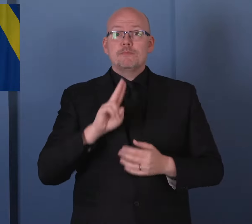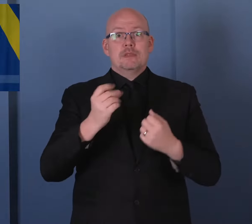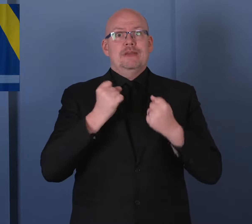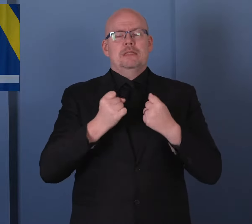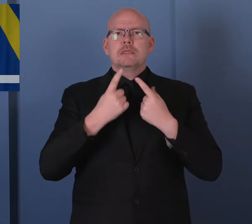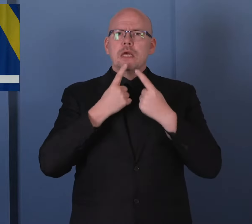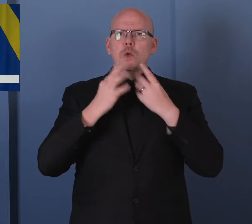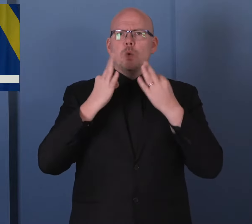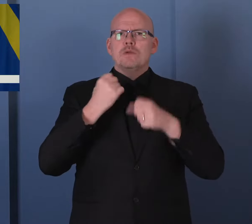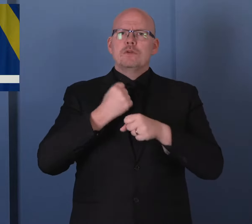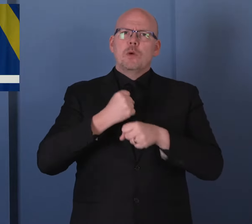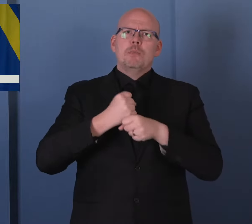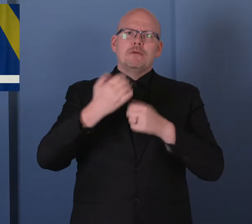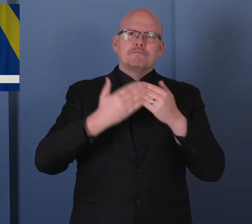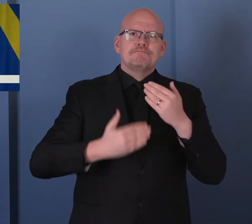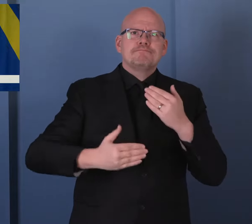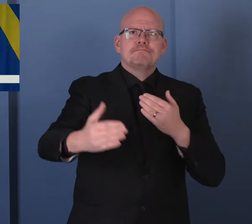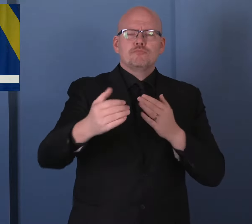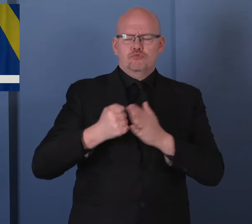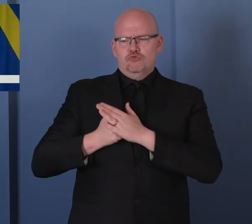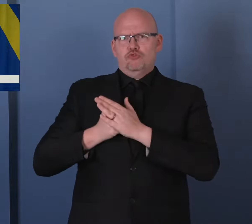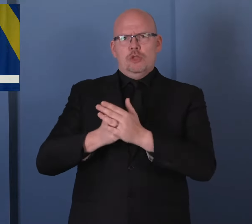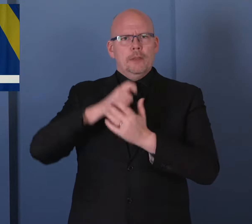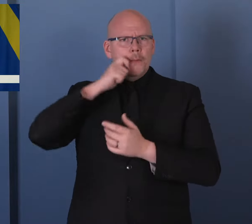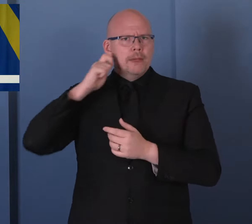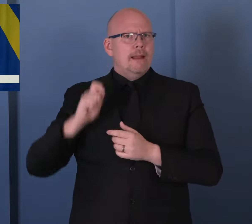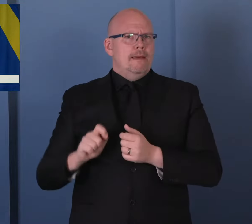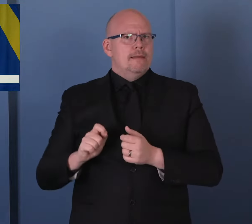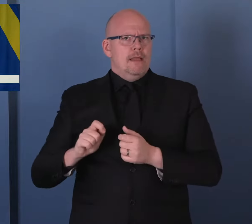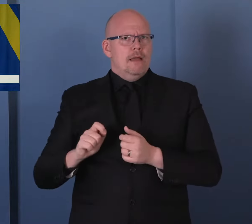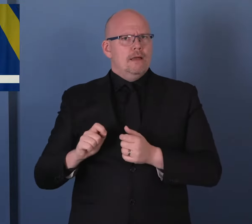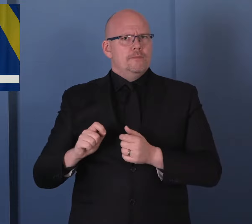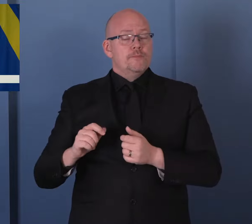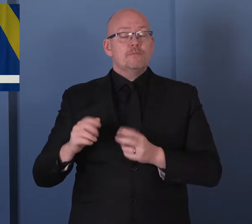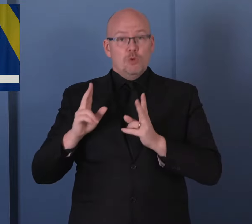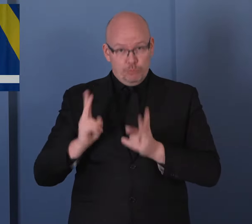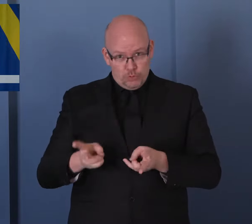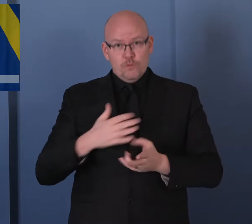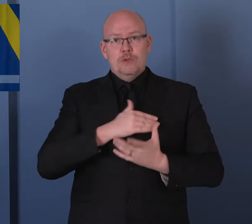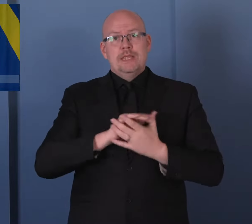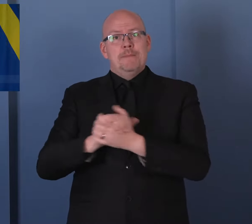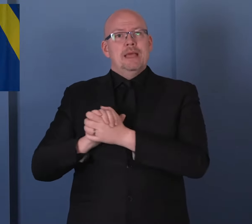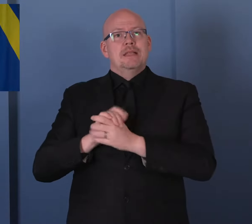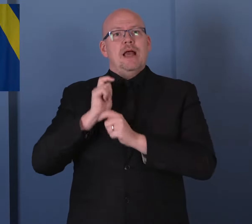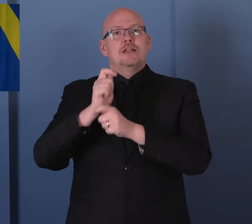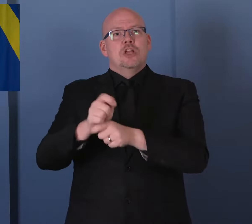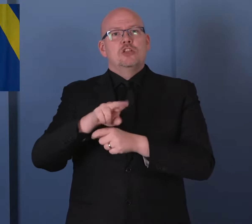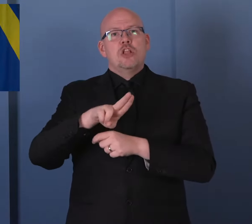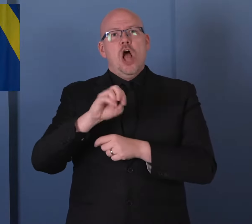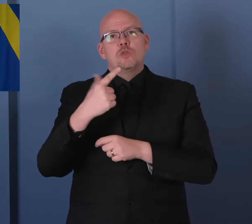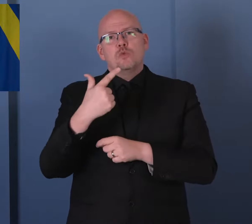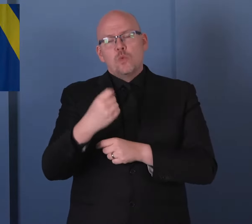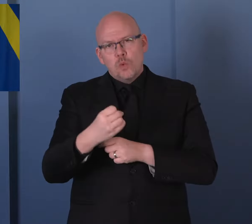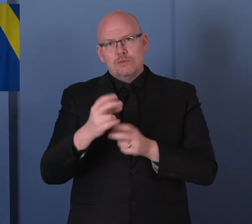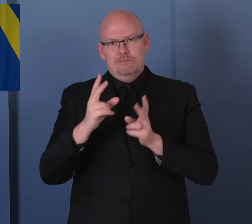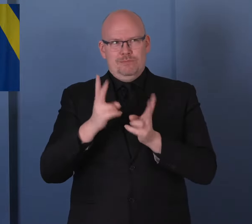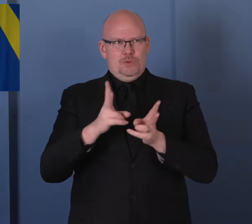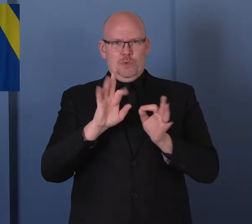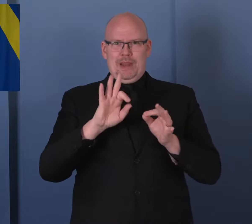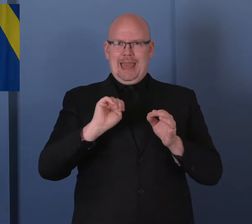way forward on supporting Ukraine, our common path to join NATO, and the state of EU economy